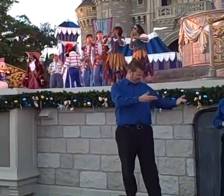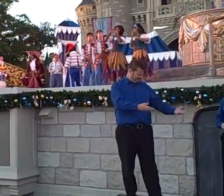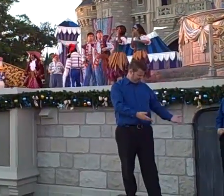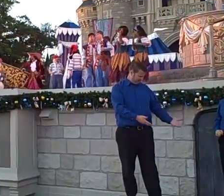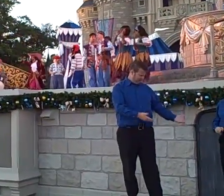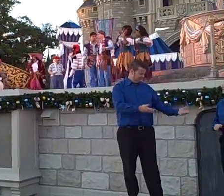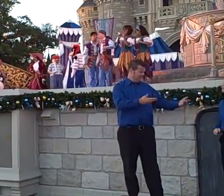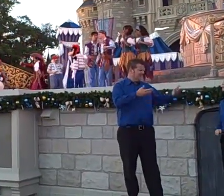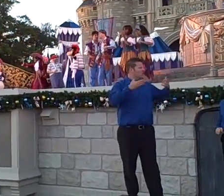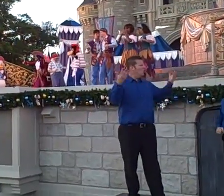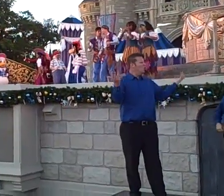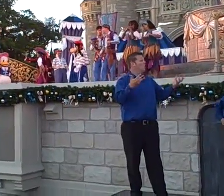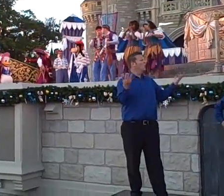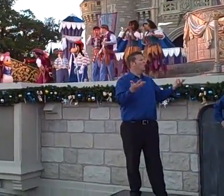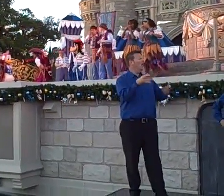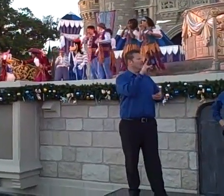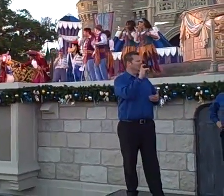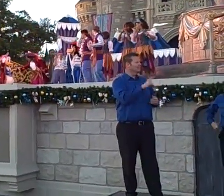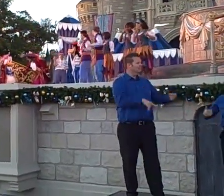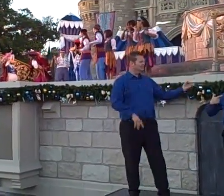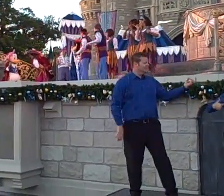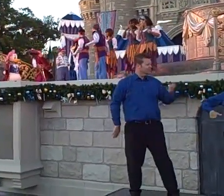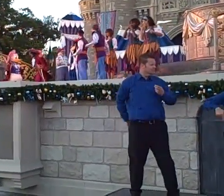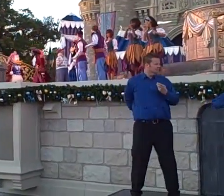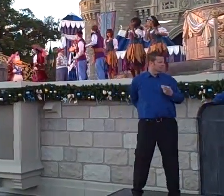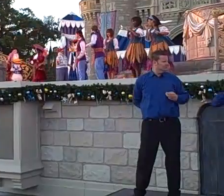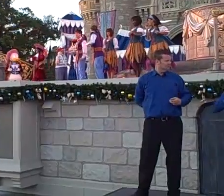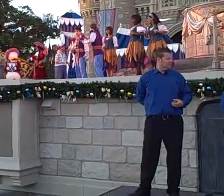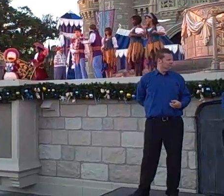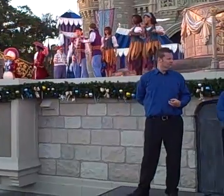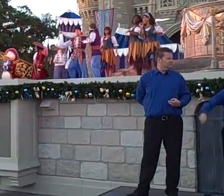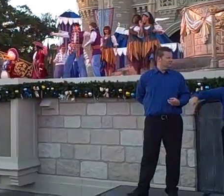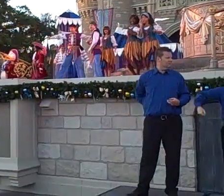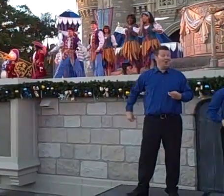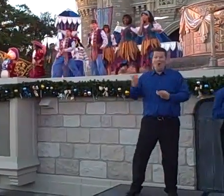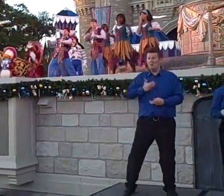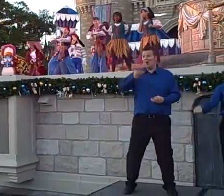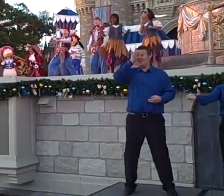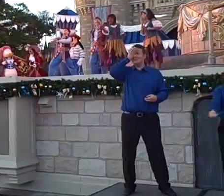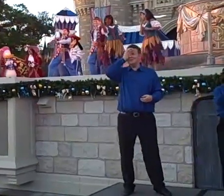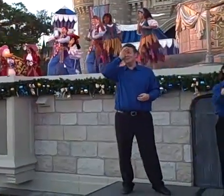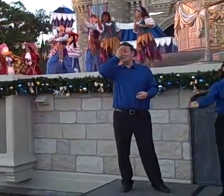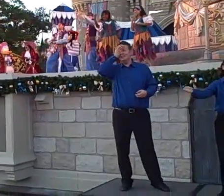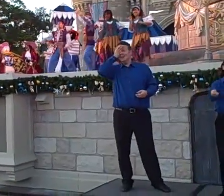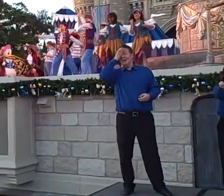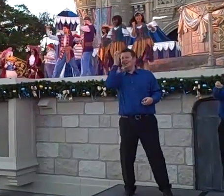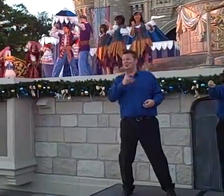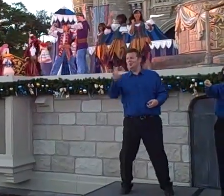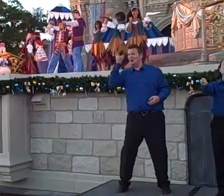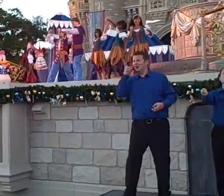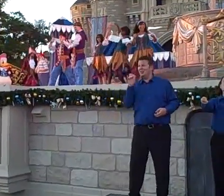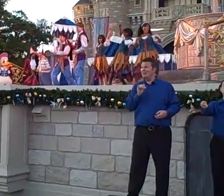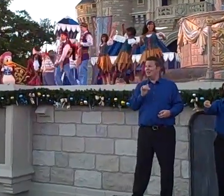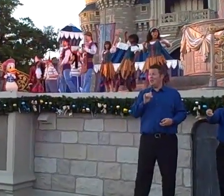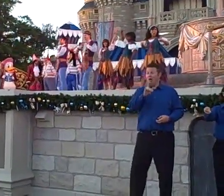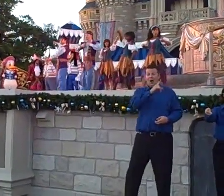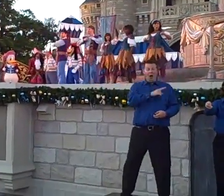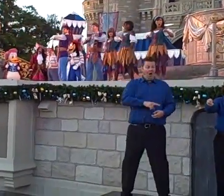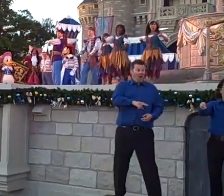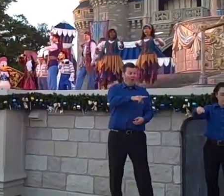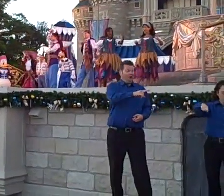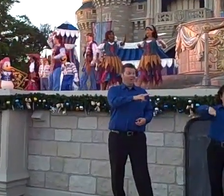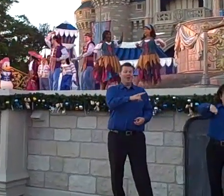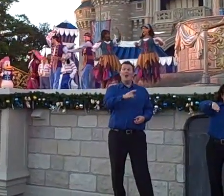And what are you supposed to be? We're pirates! Pirates? Did you hear that,